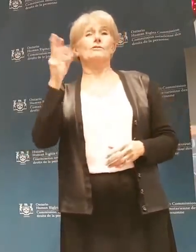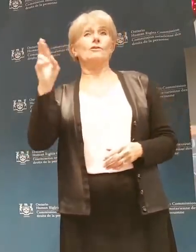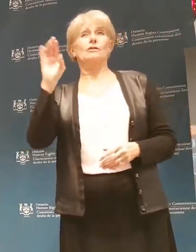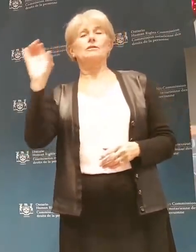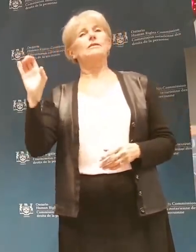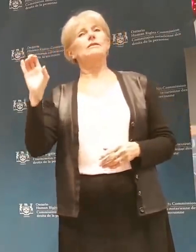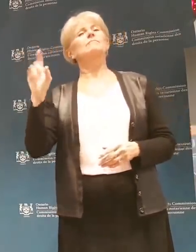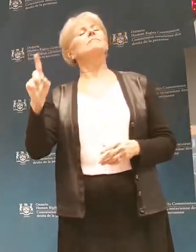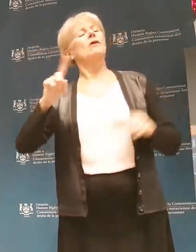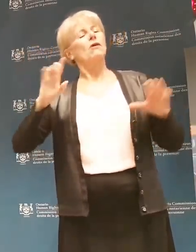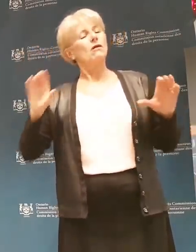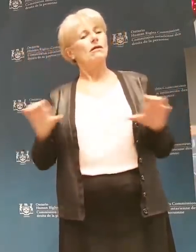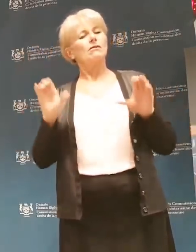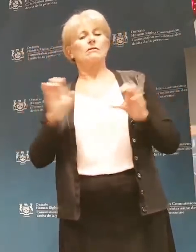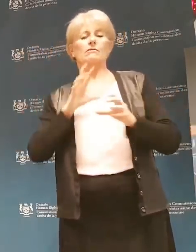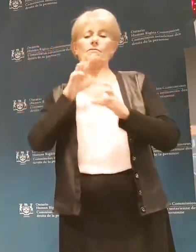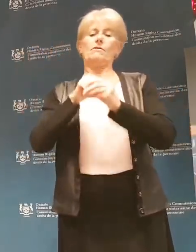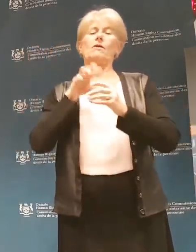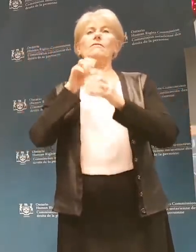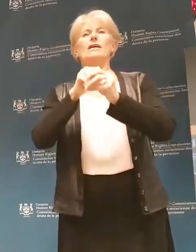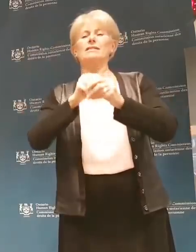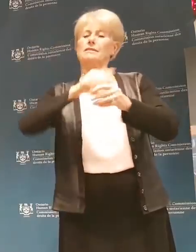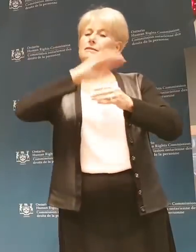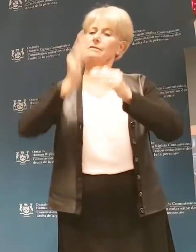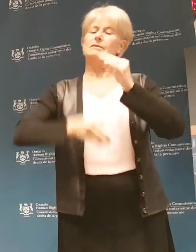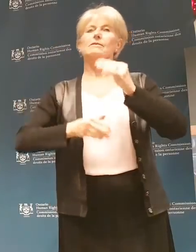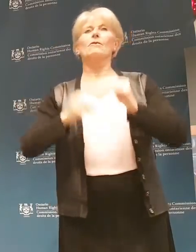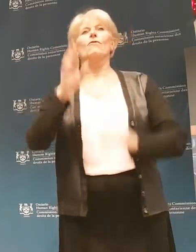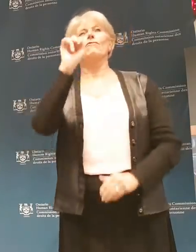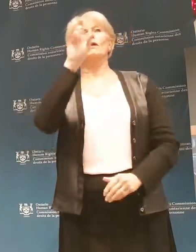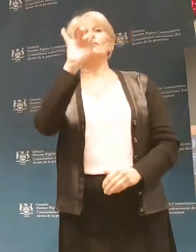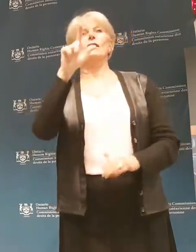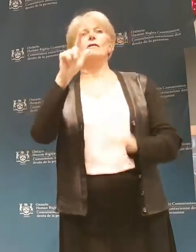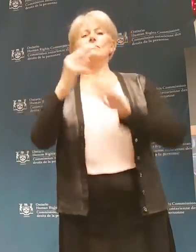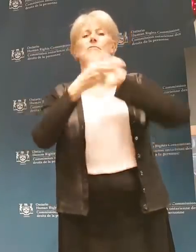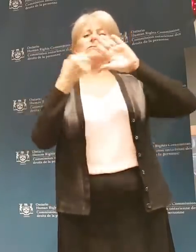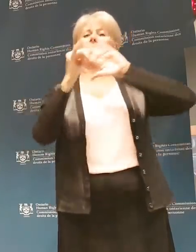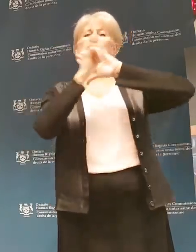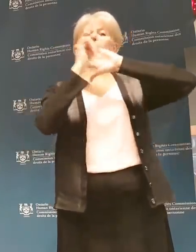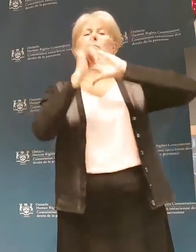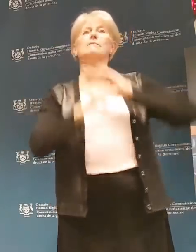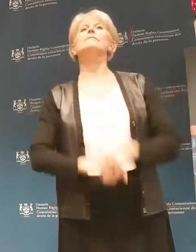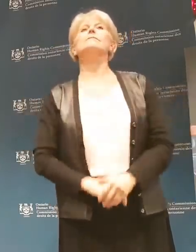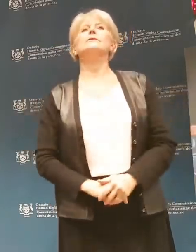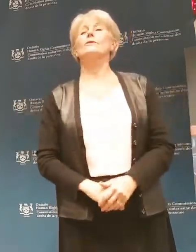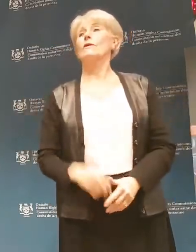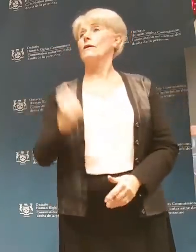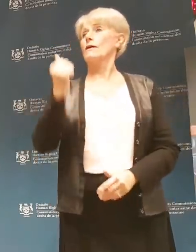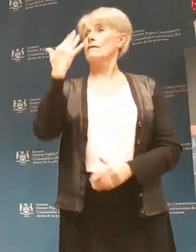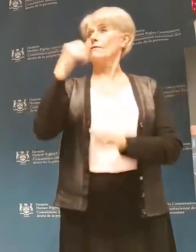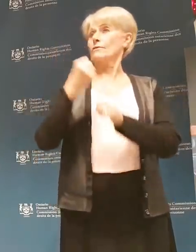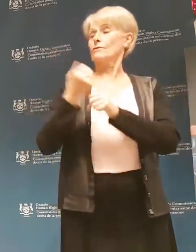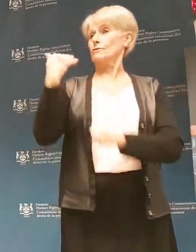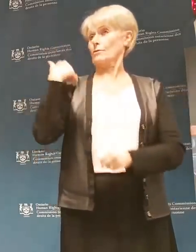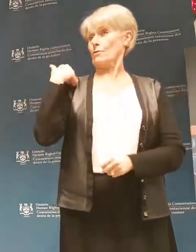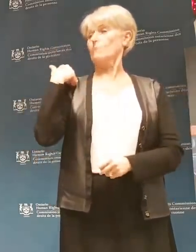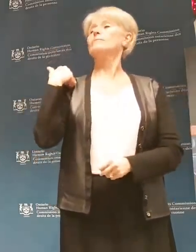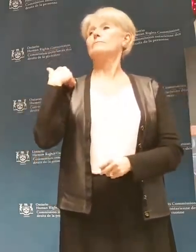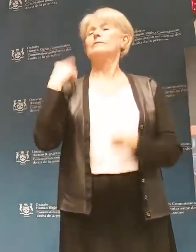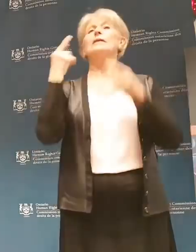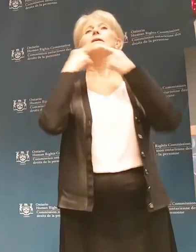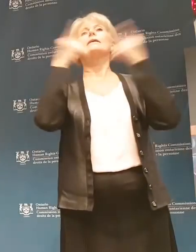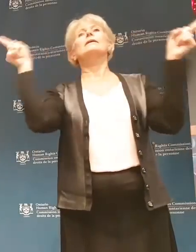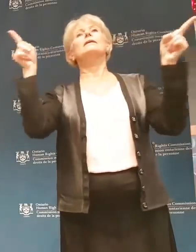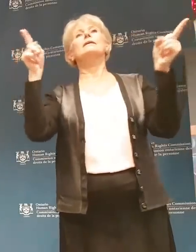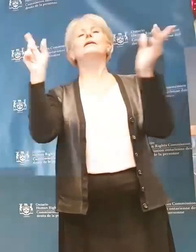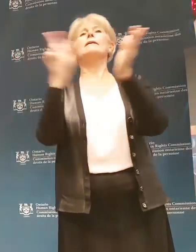Commission has actively worked to end racial profiling. 15 years ago today, we released Paying the